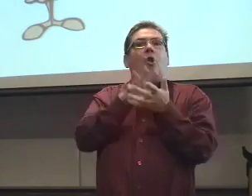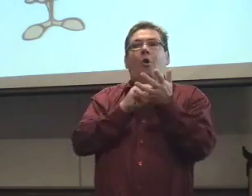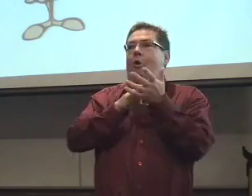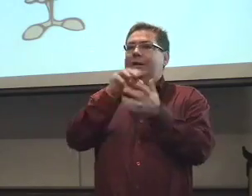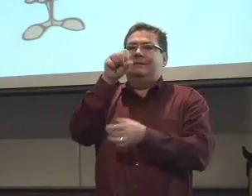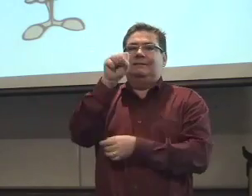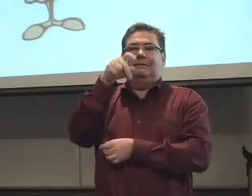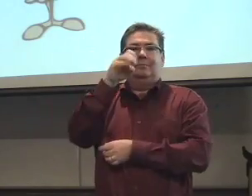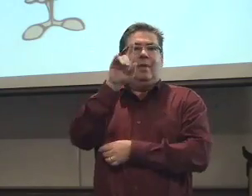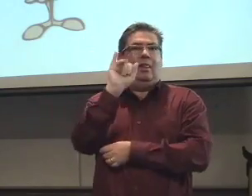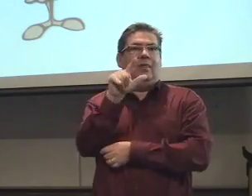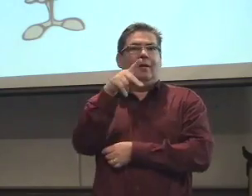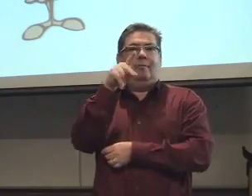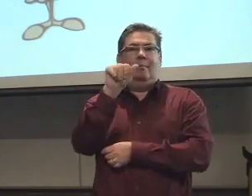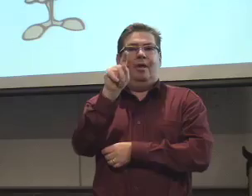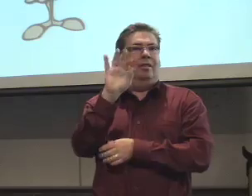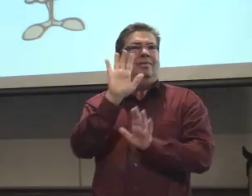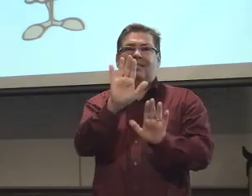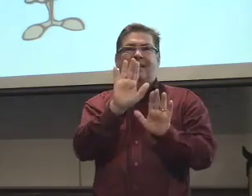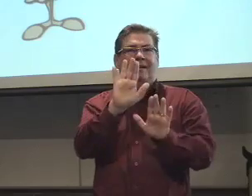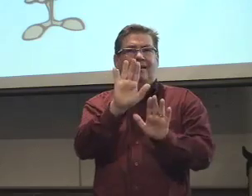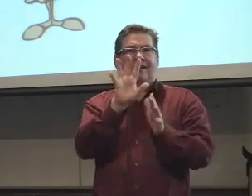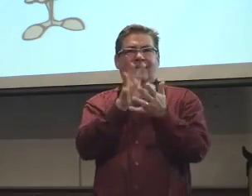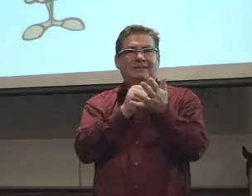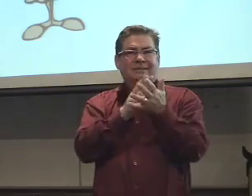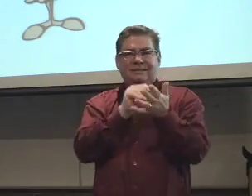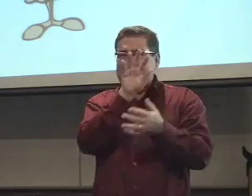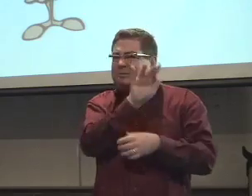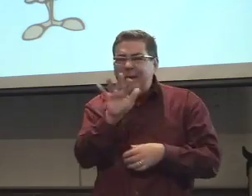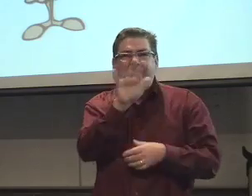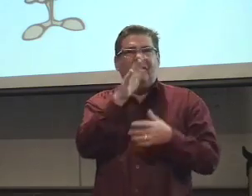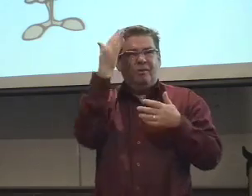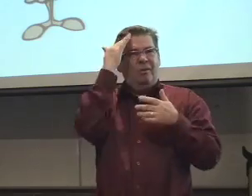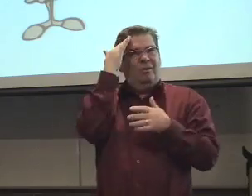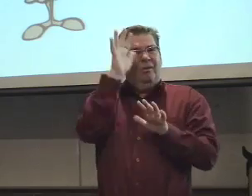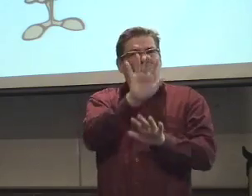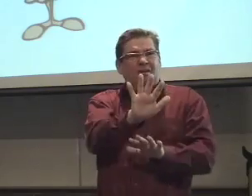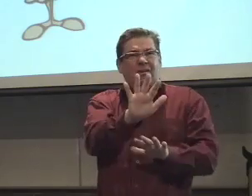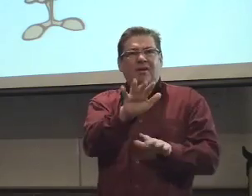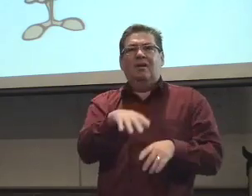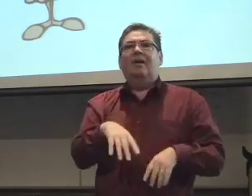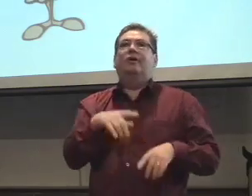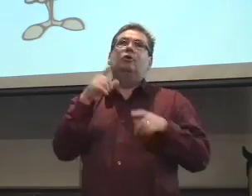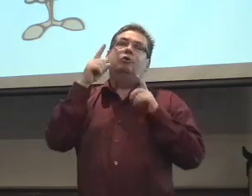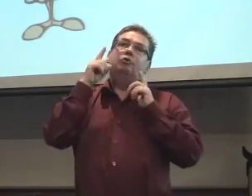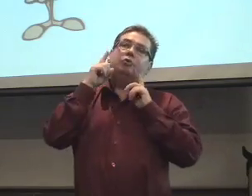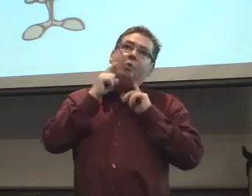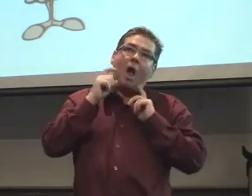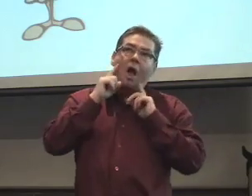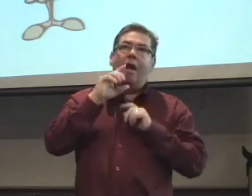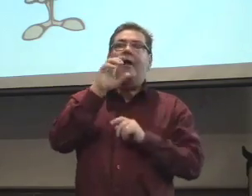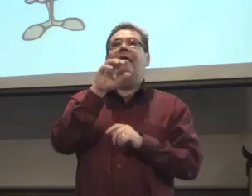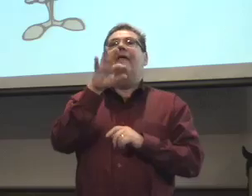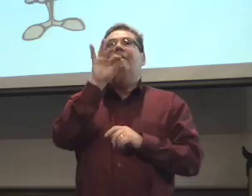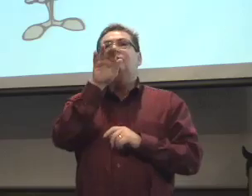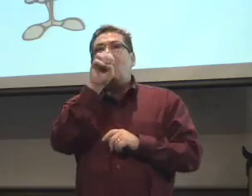patterns. So if the 10 words for the hearing kid is cries, fries,